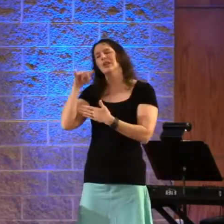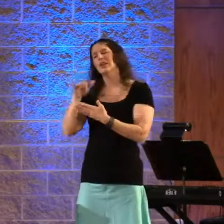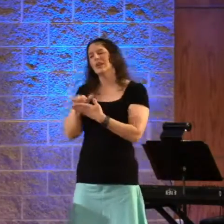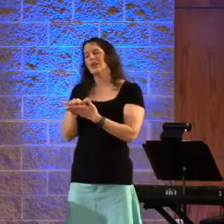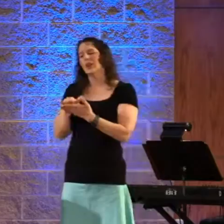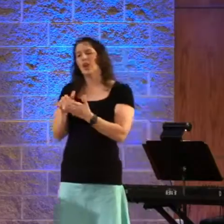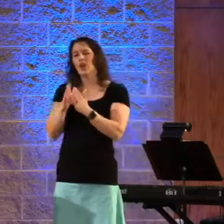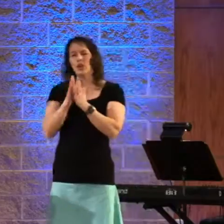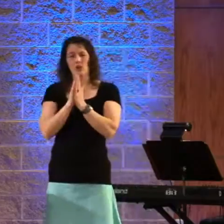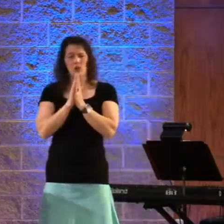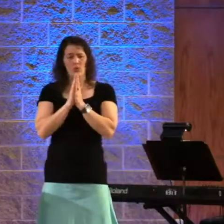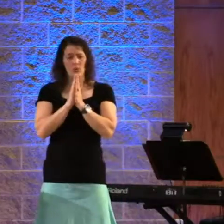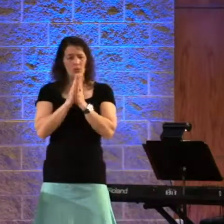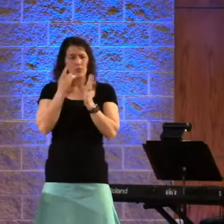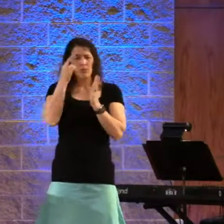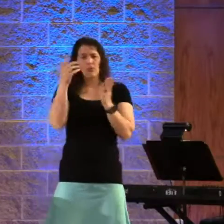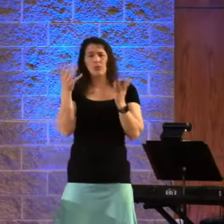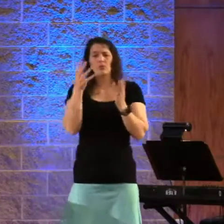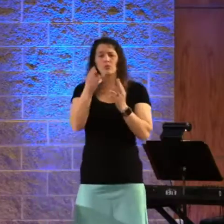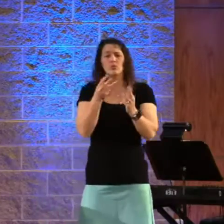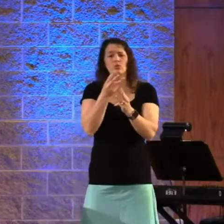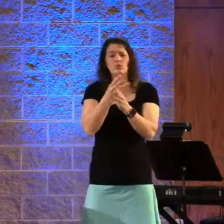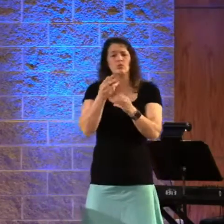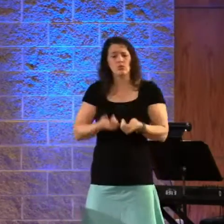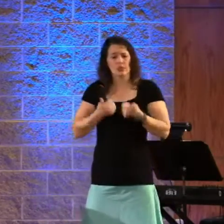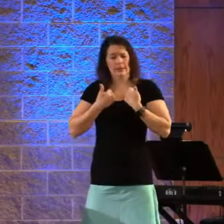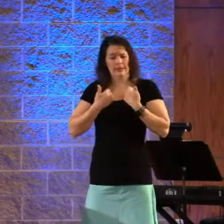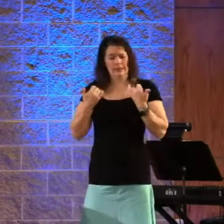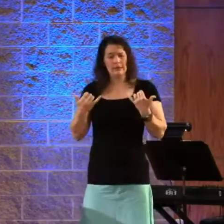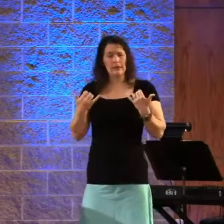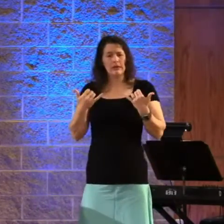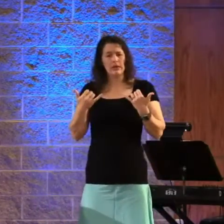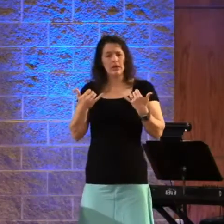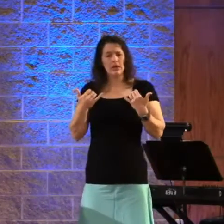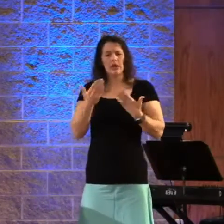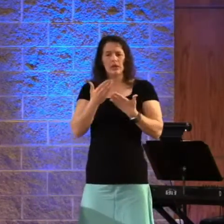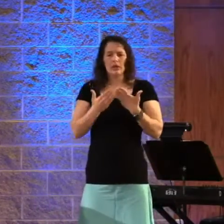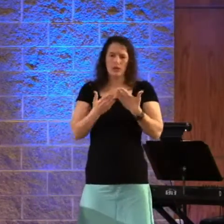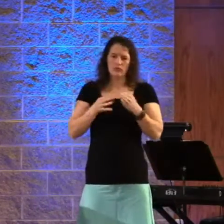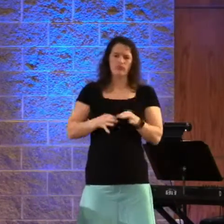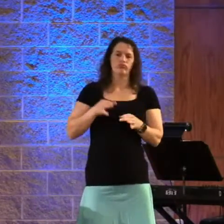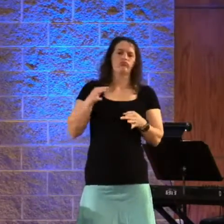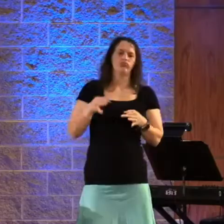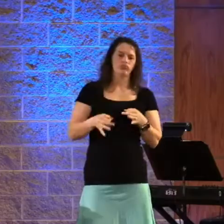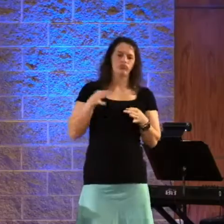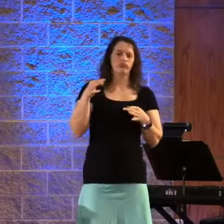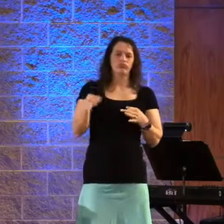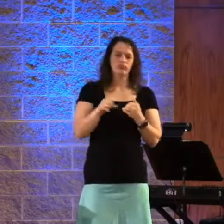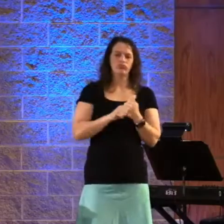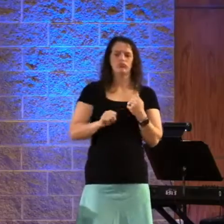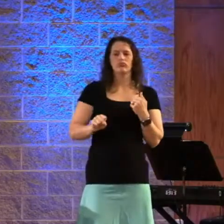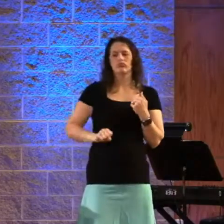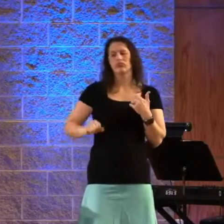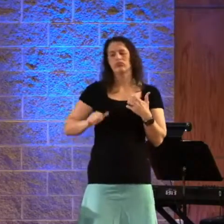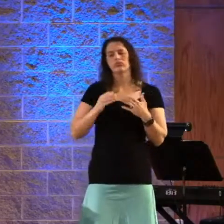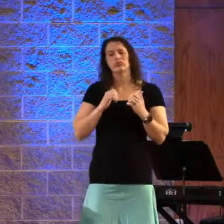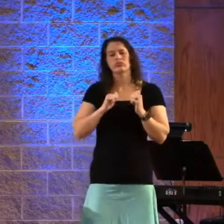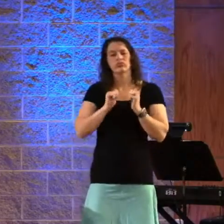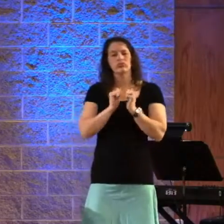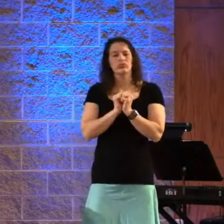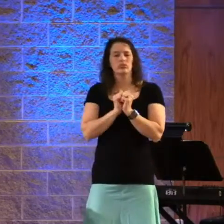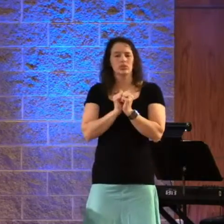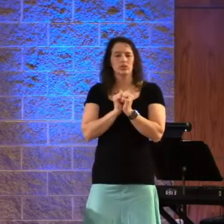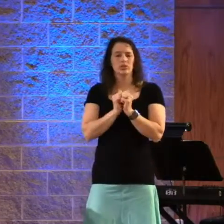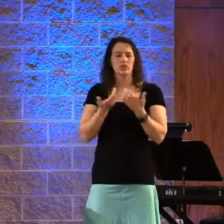in. As things prolong here with our isolation and our shutdowns, we start to